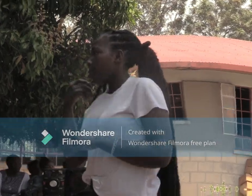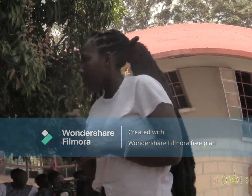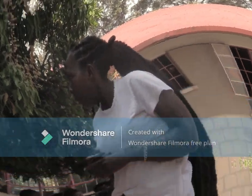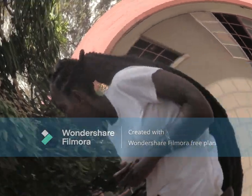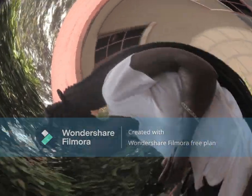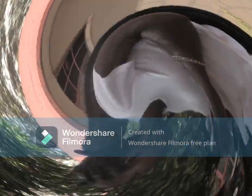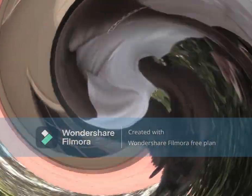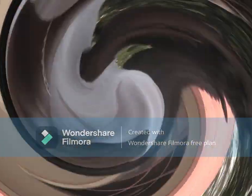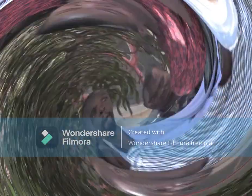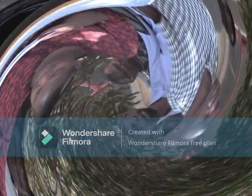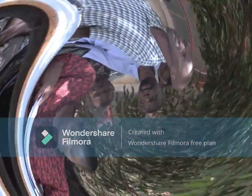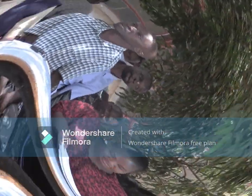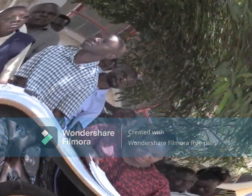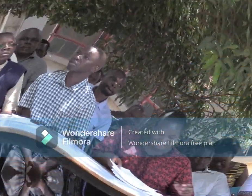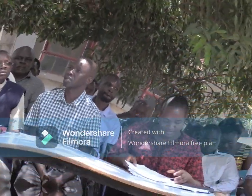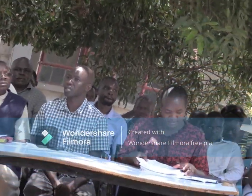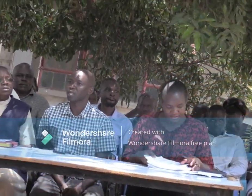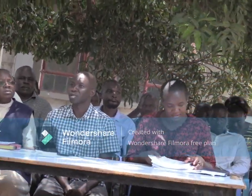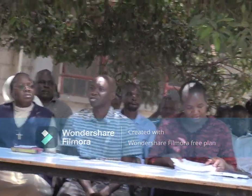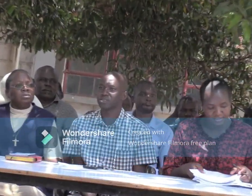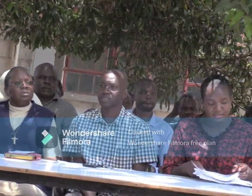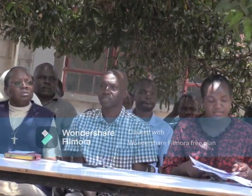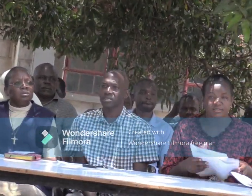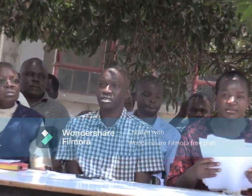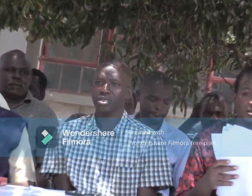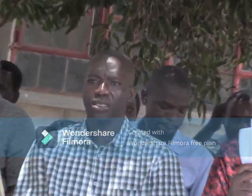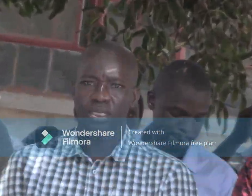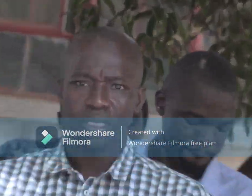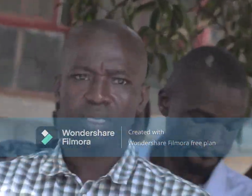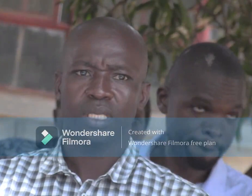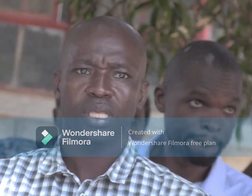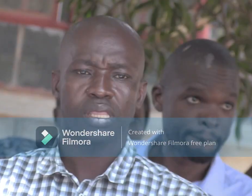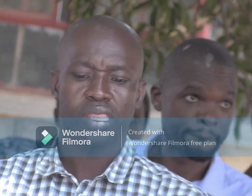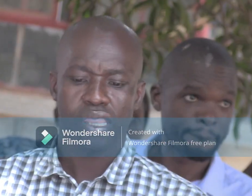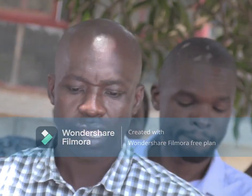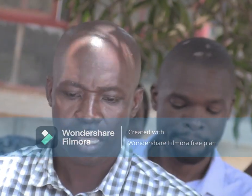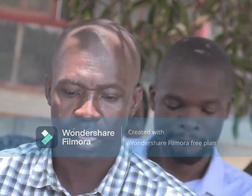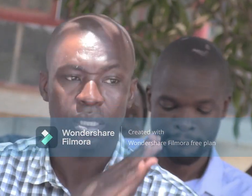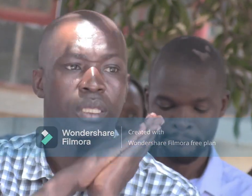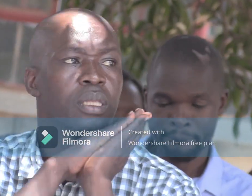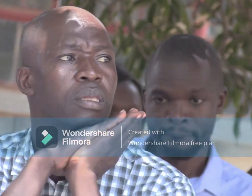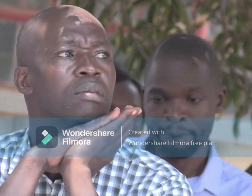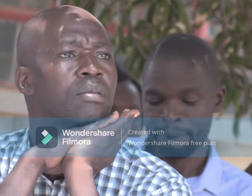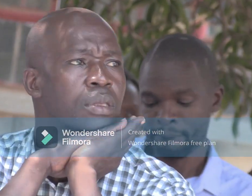initiative will lead to an equal environment with equal opportunities for all.